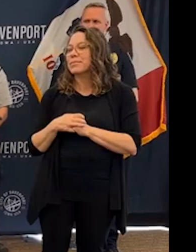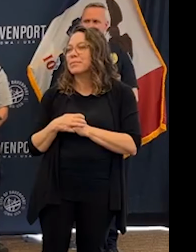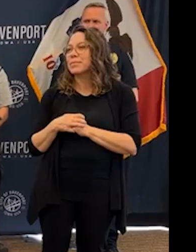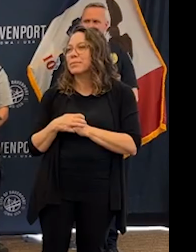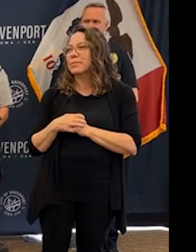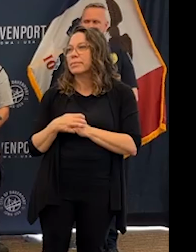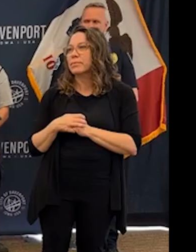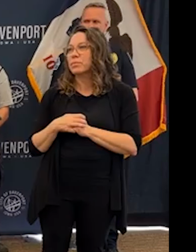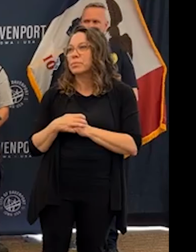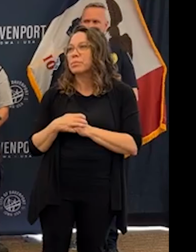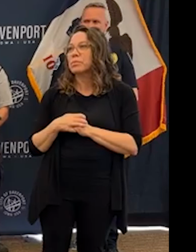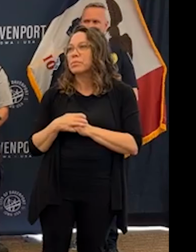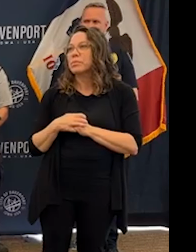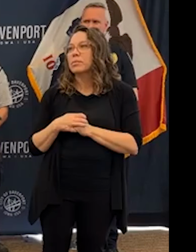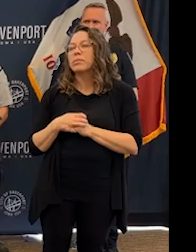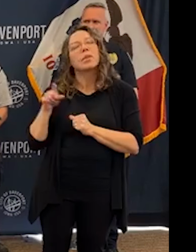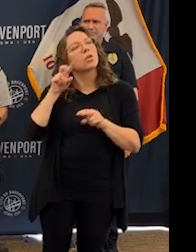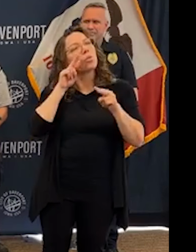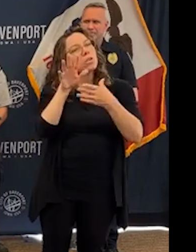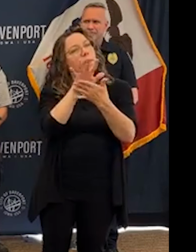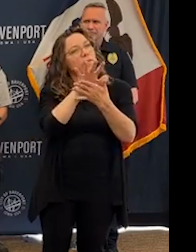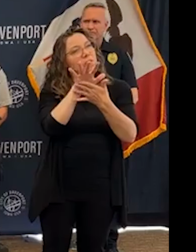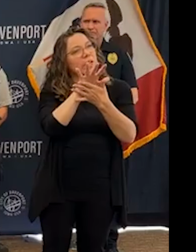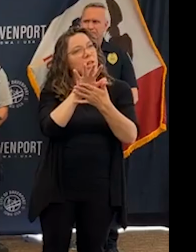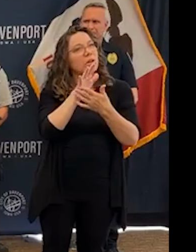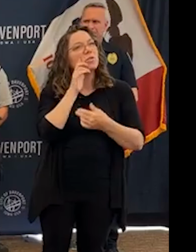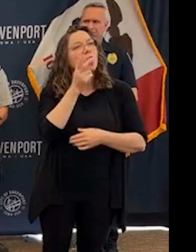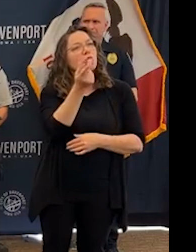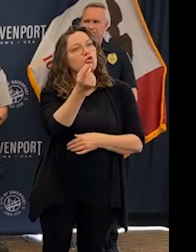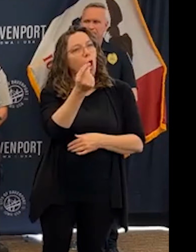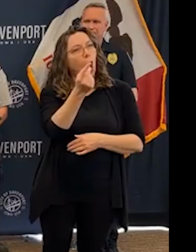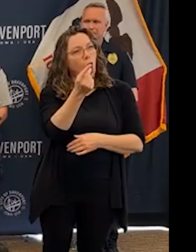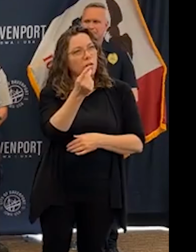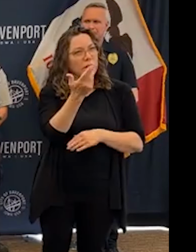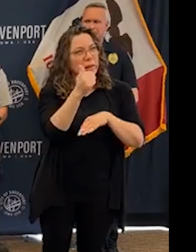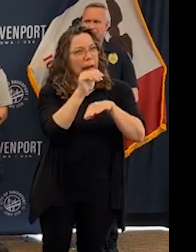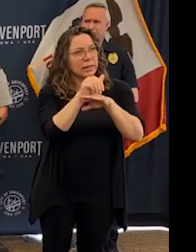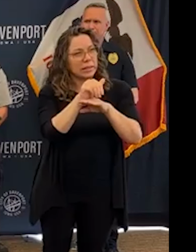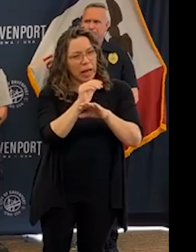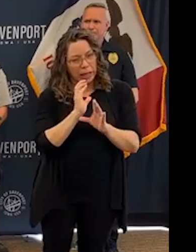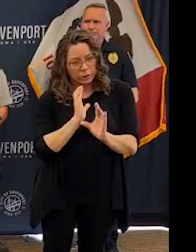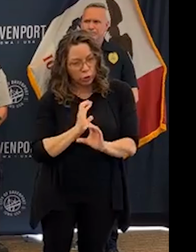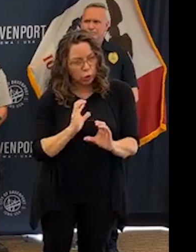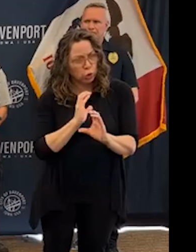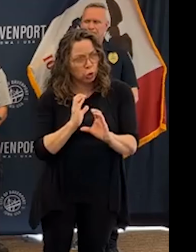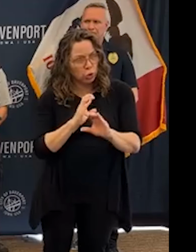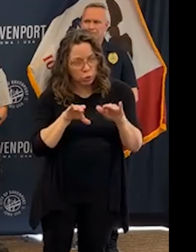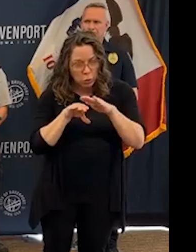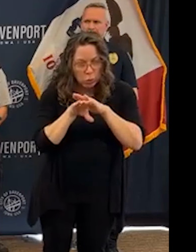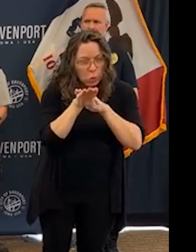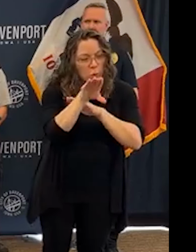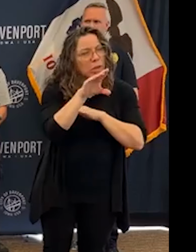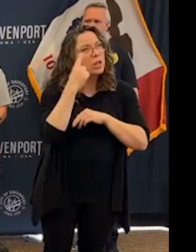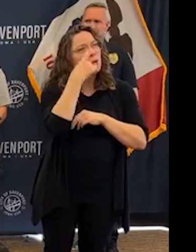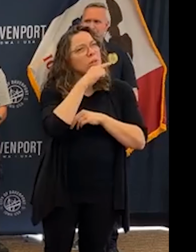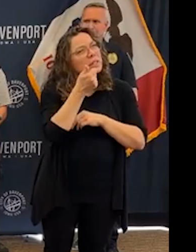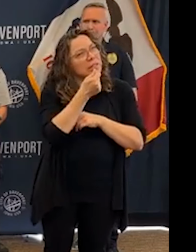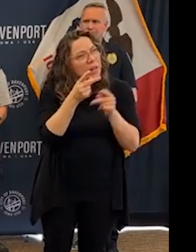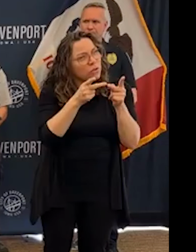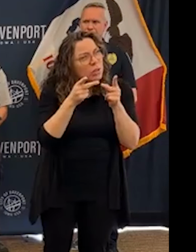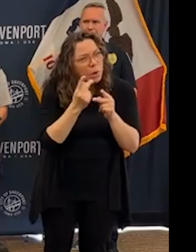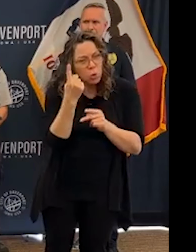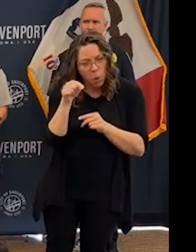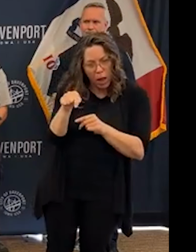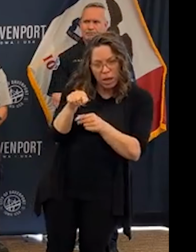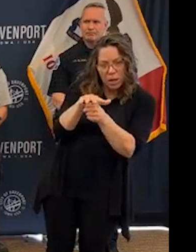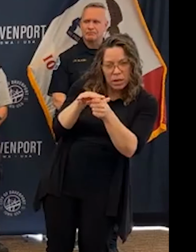I was watching some videos of the search dogs going through the rubble last night. It looked like in several spots, at least one in particular, there was a lot of